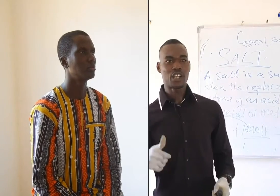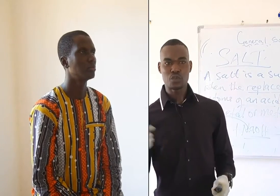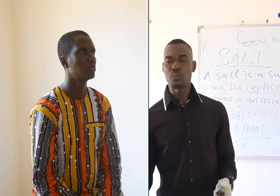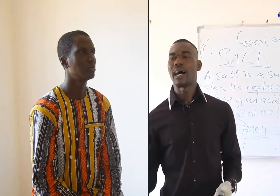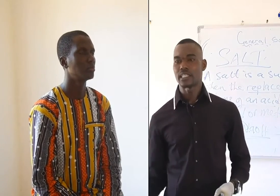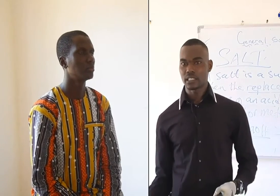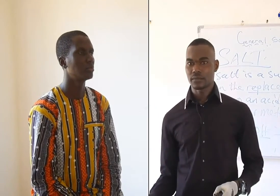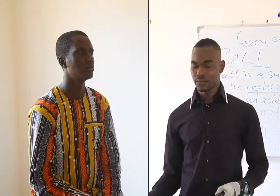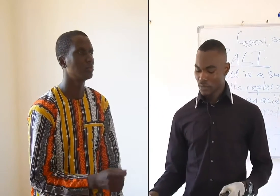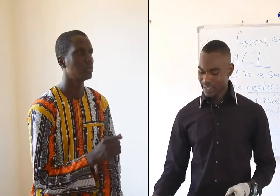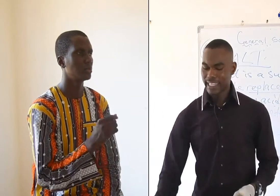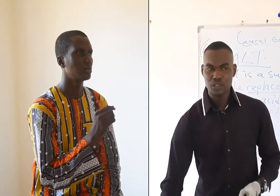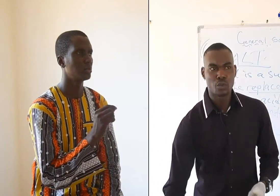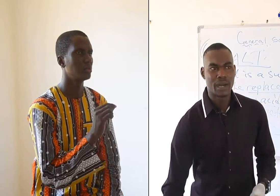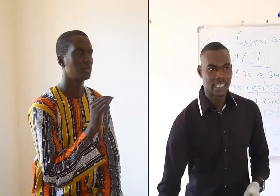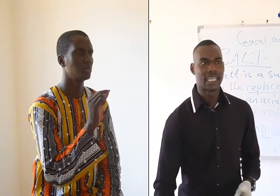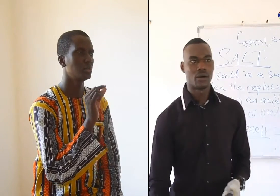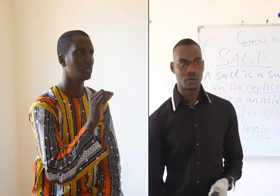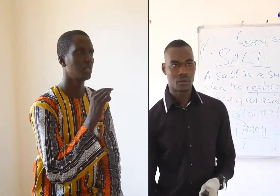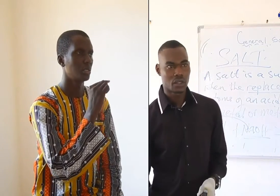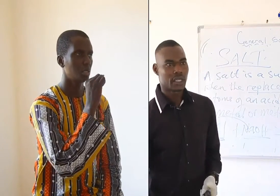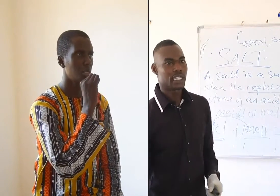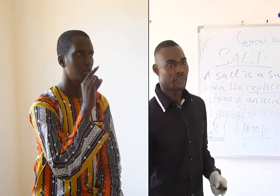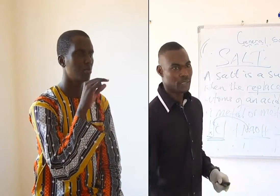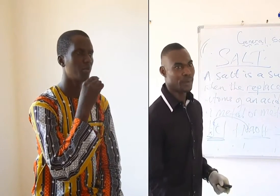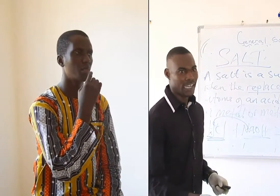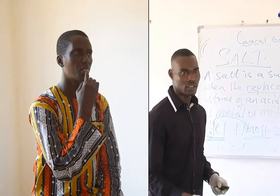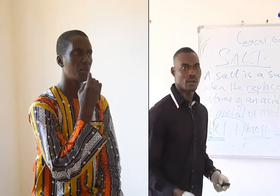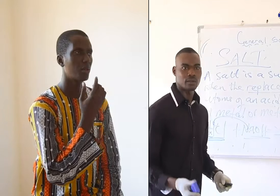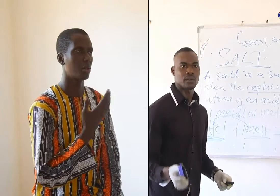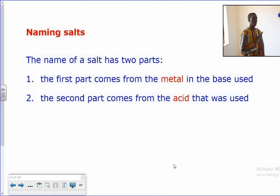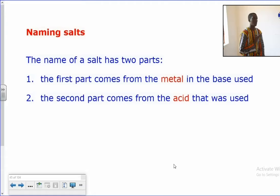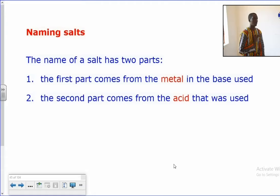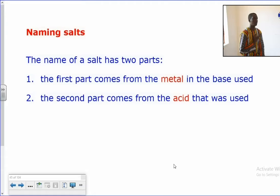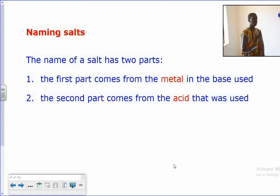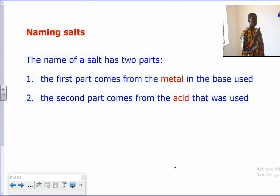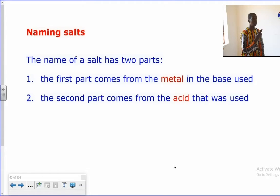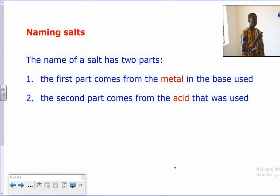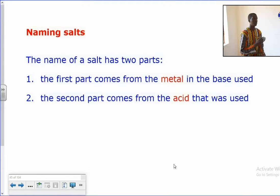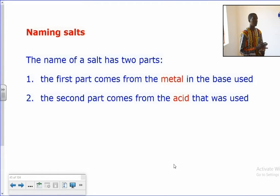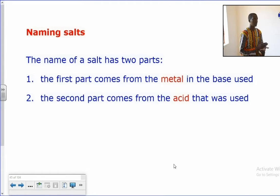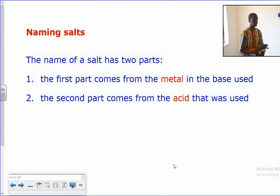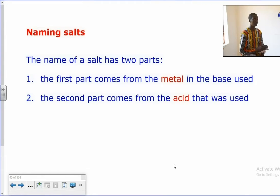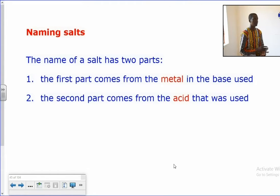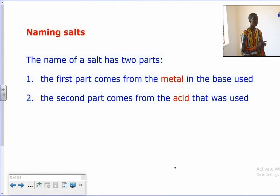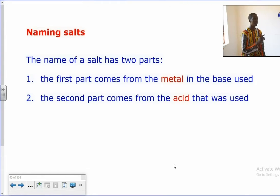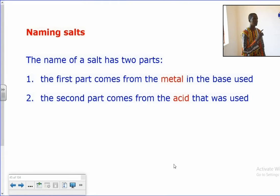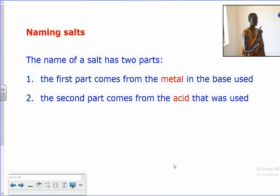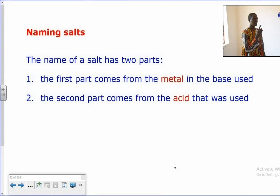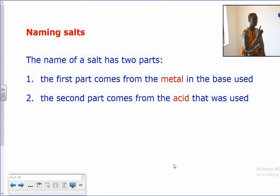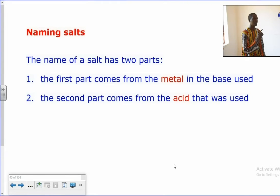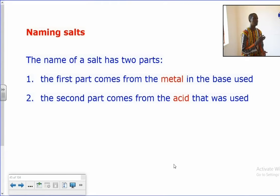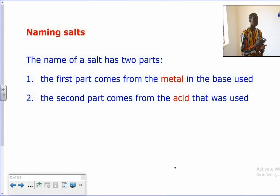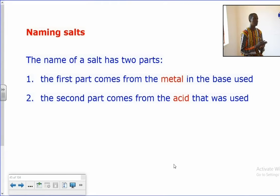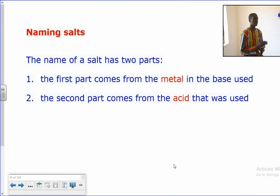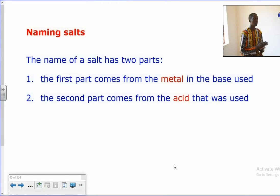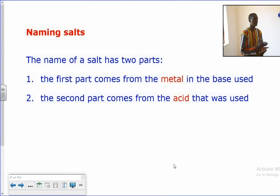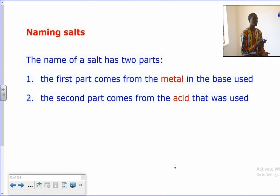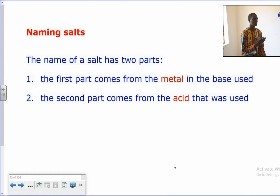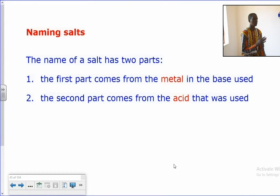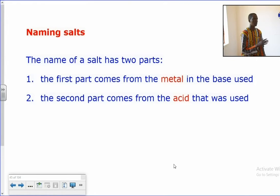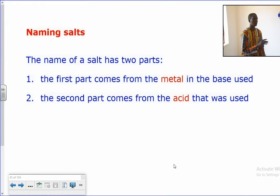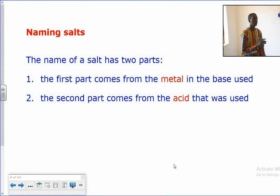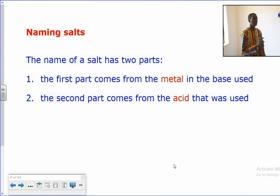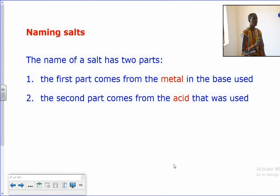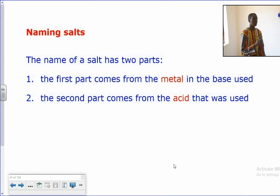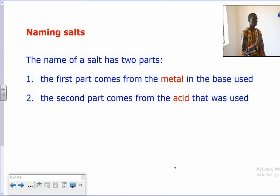salt has two parts. What are these two parts now? The first part comes from the metal in the base, and the second part comes from